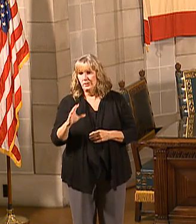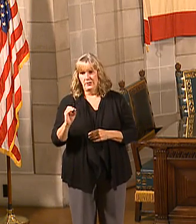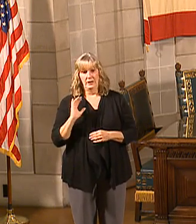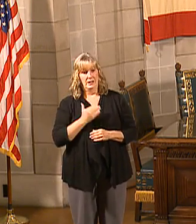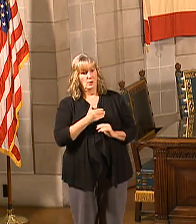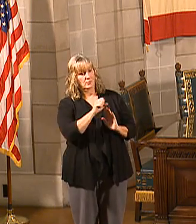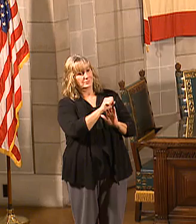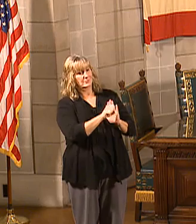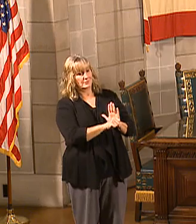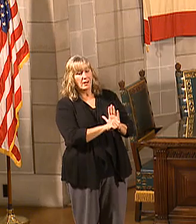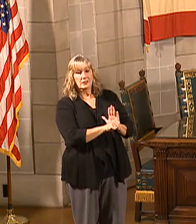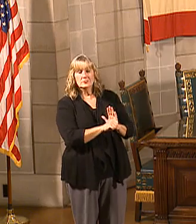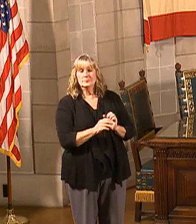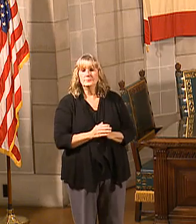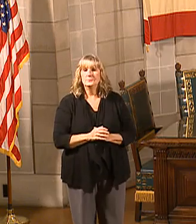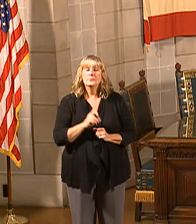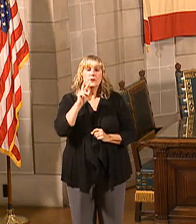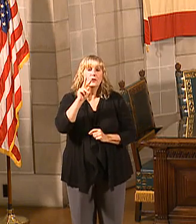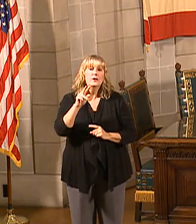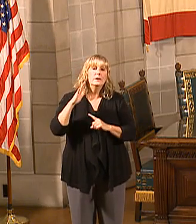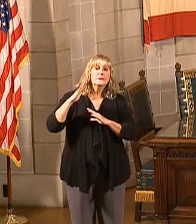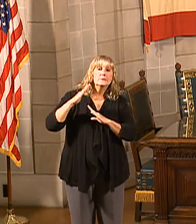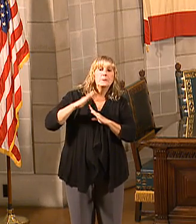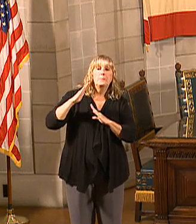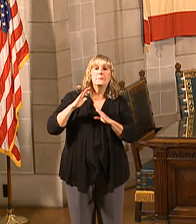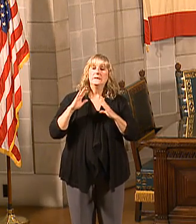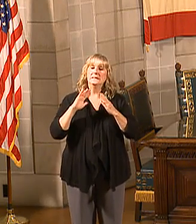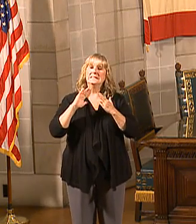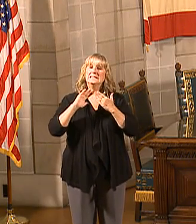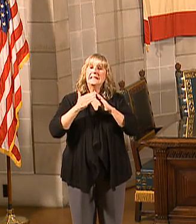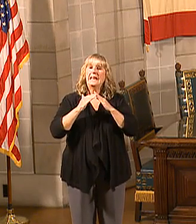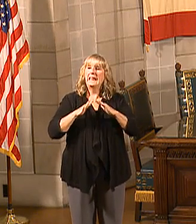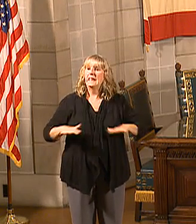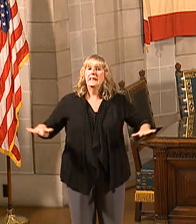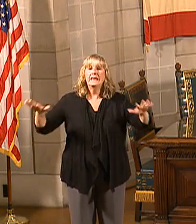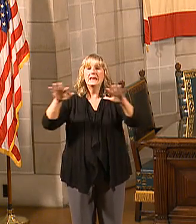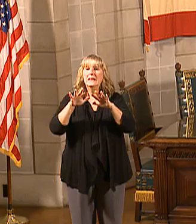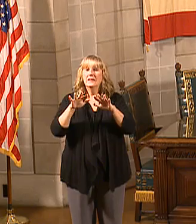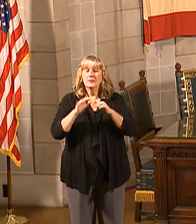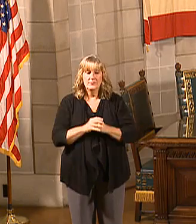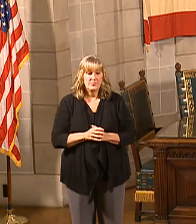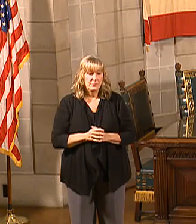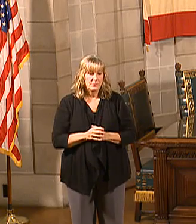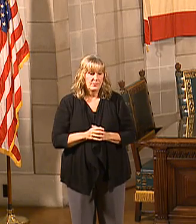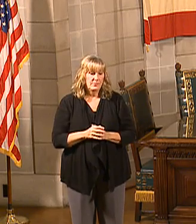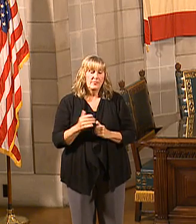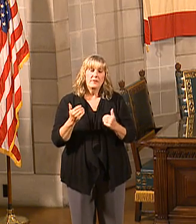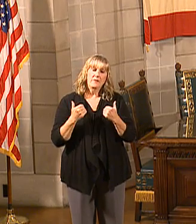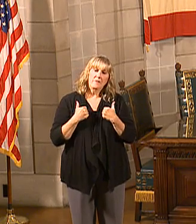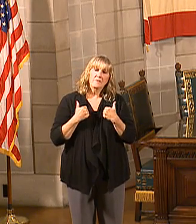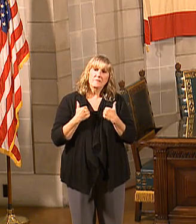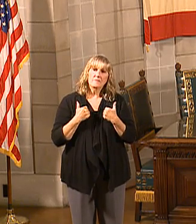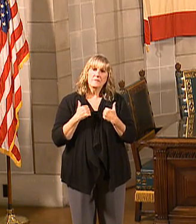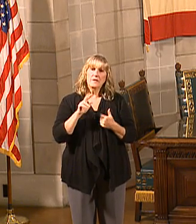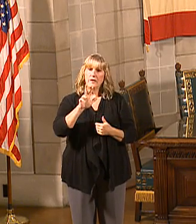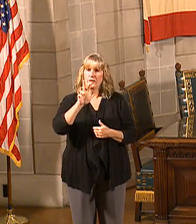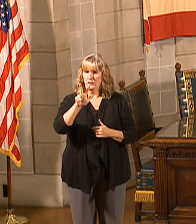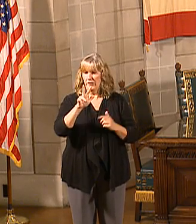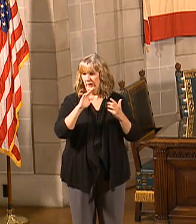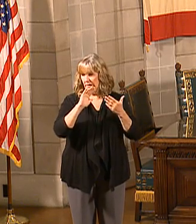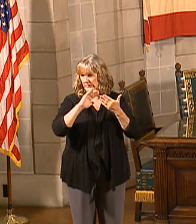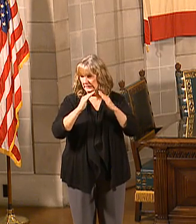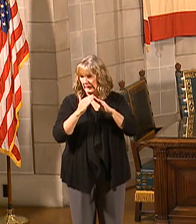never had it that low. And if you look at the top metro areas, 380 some metro areas, we've got three cities that are in the